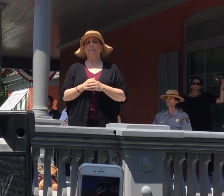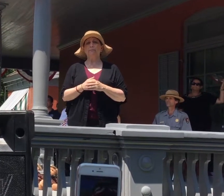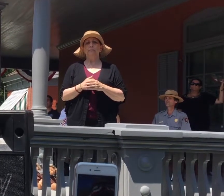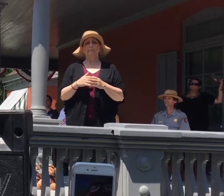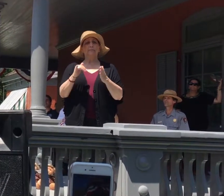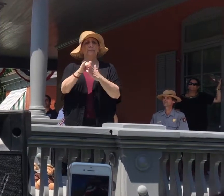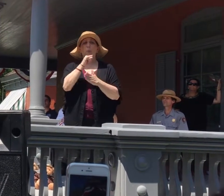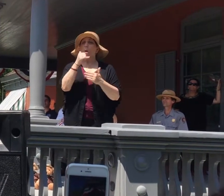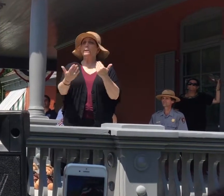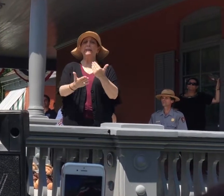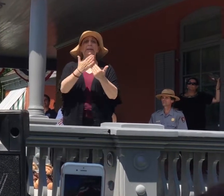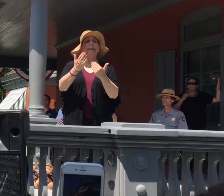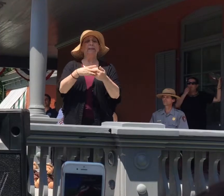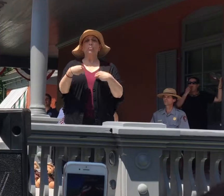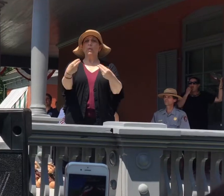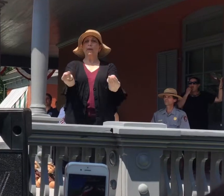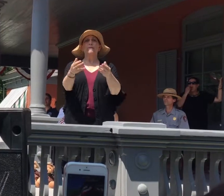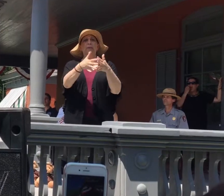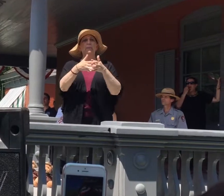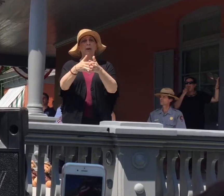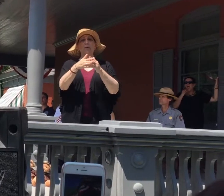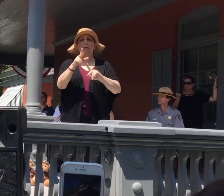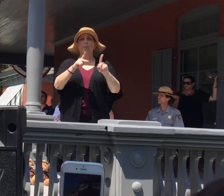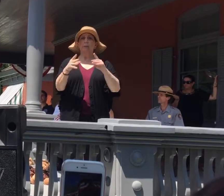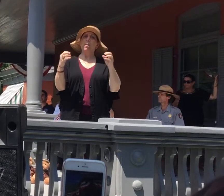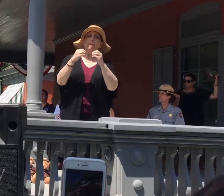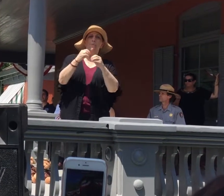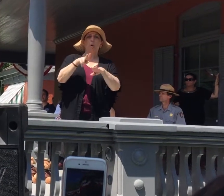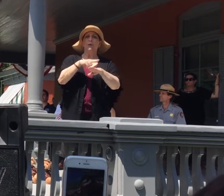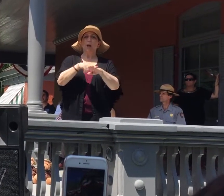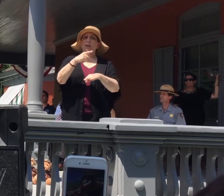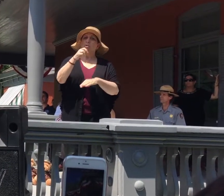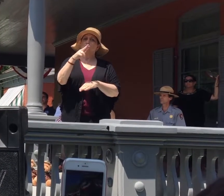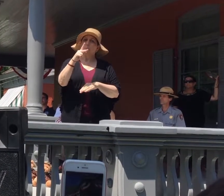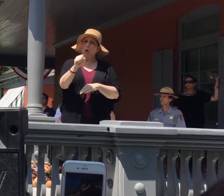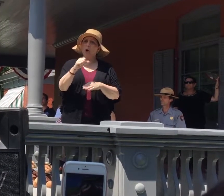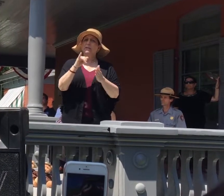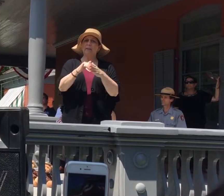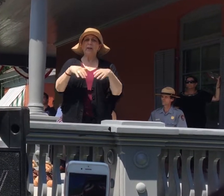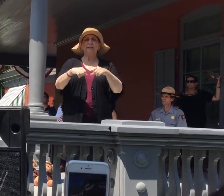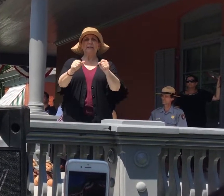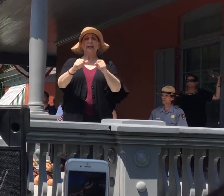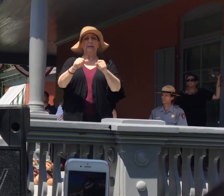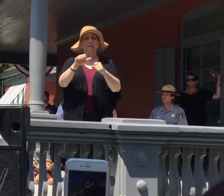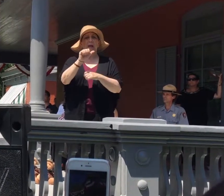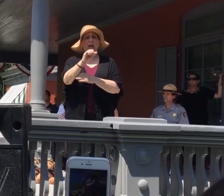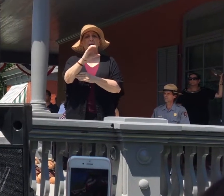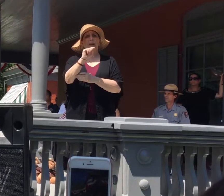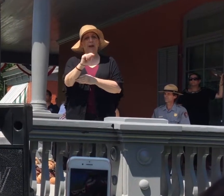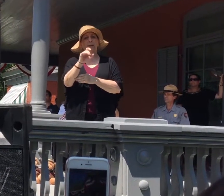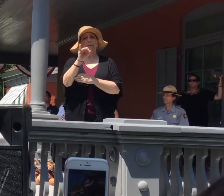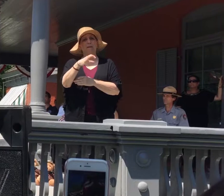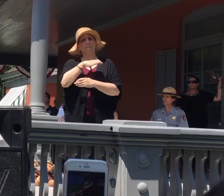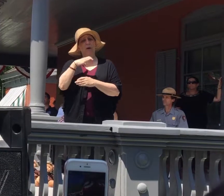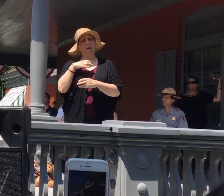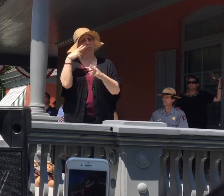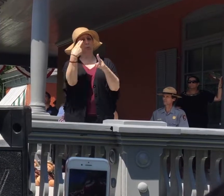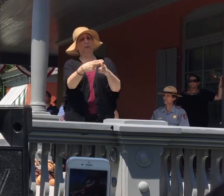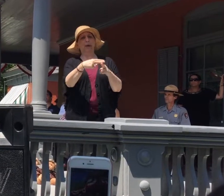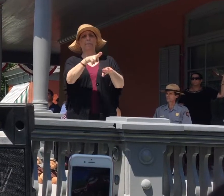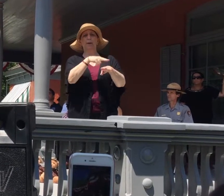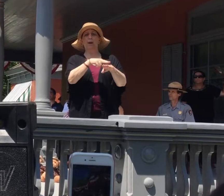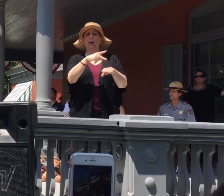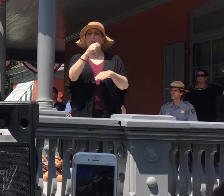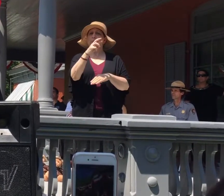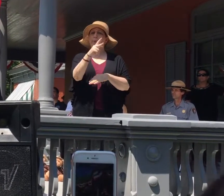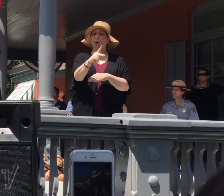It was not easy to give the American people more national parks. It takes an act of Congress to name a national park.